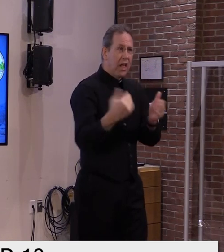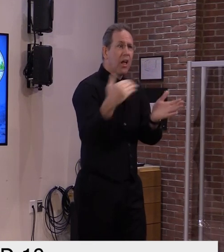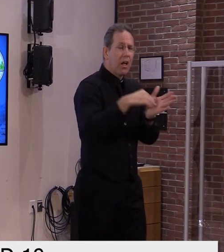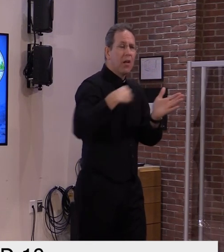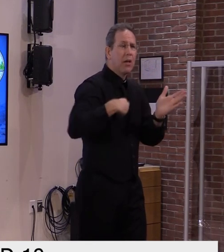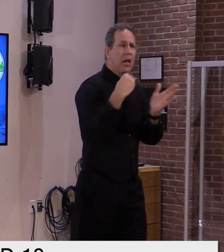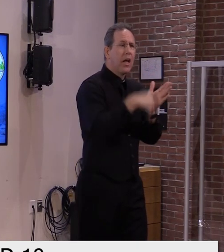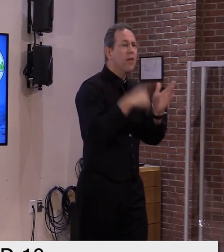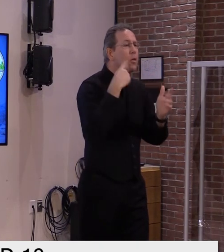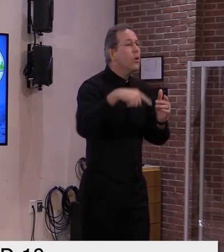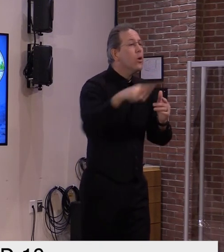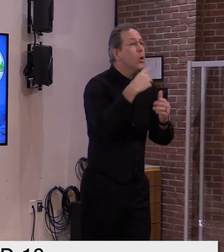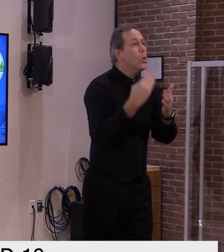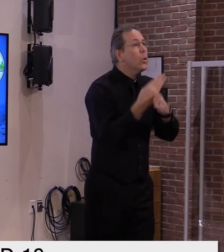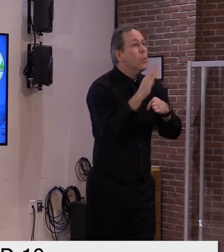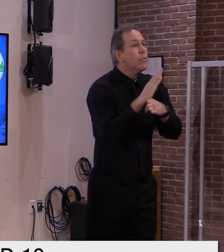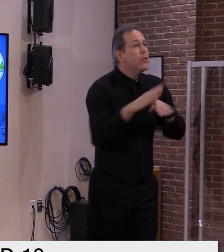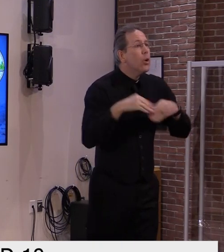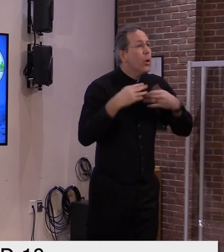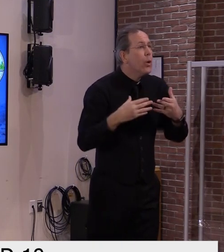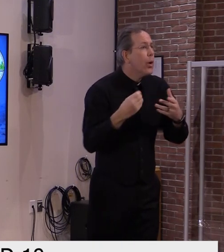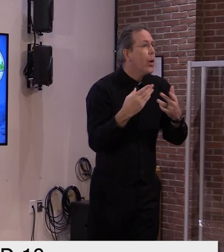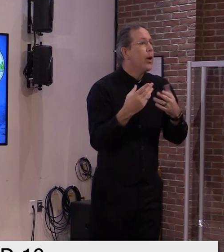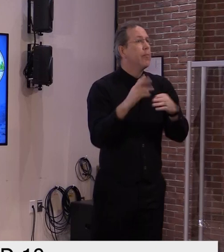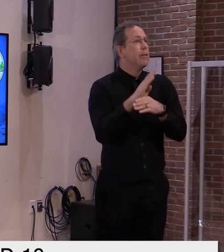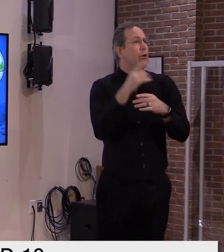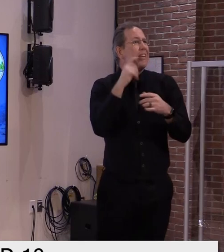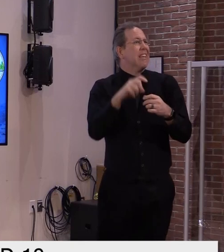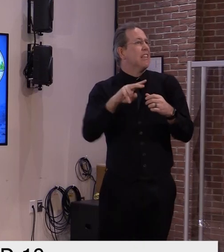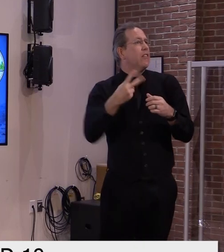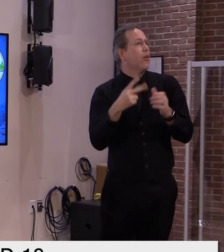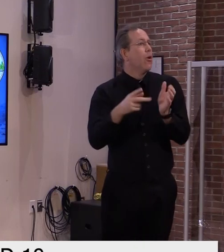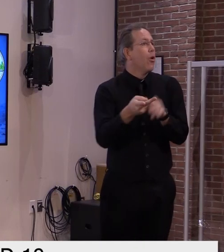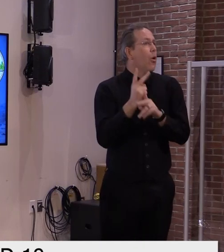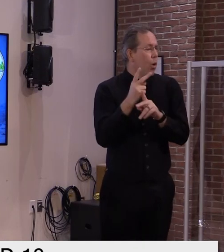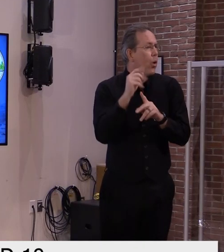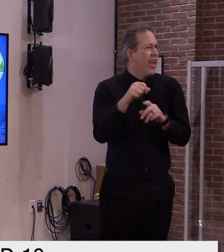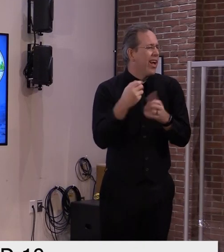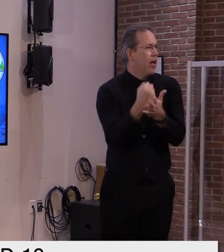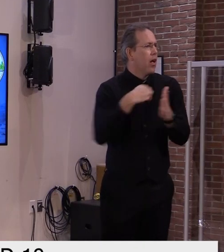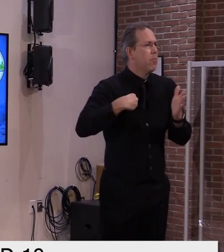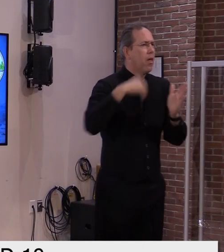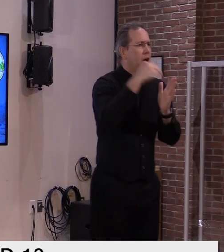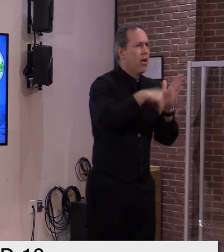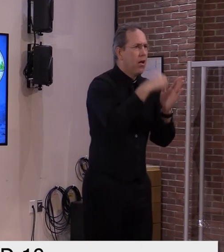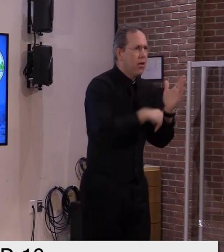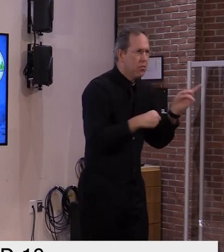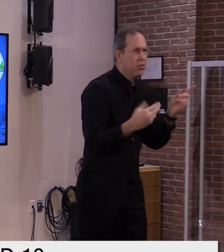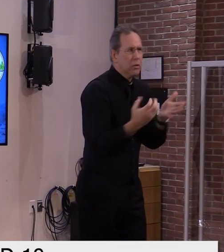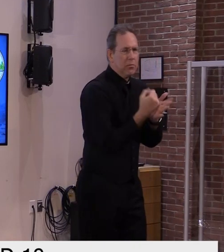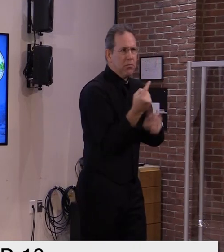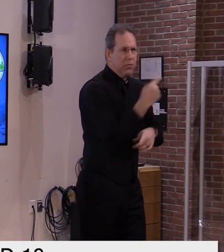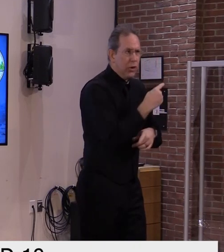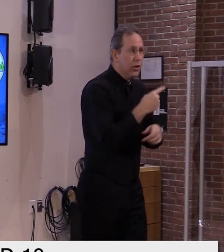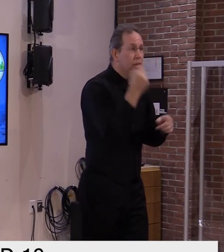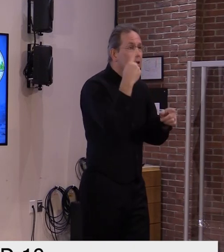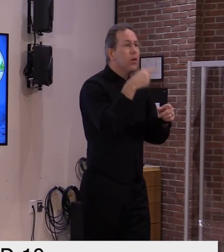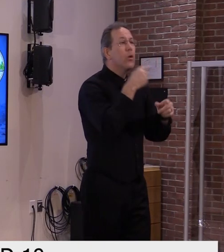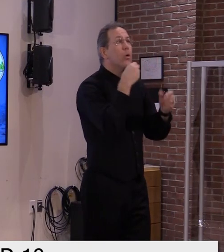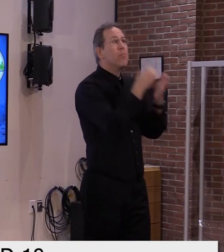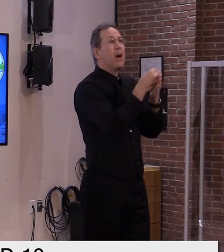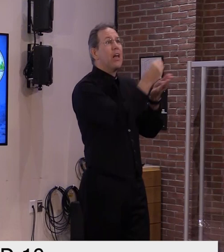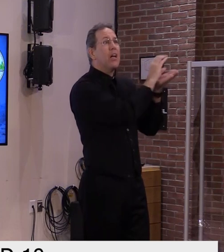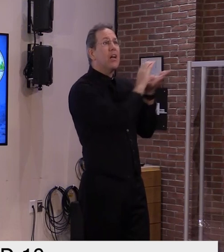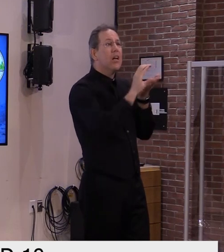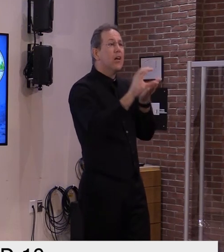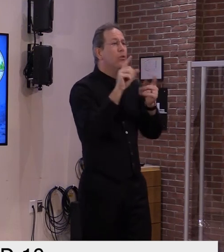sba.gov. And just like the first time around, the lending itself is being managed by banks and other lenders, not the state